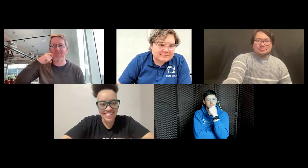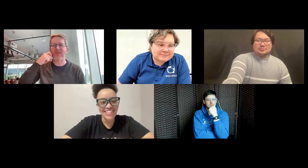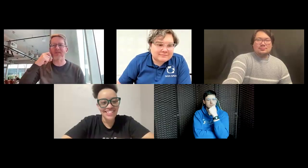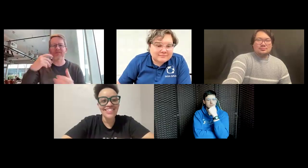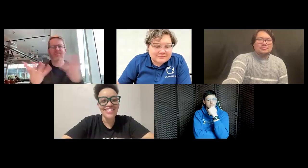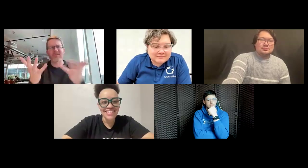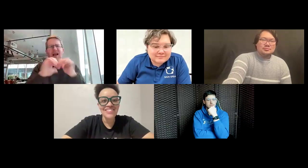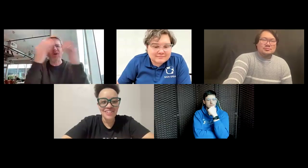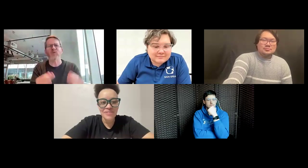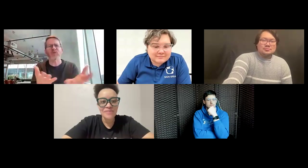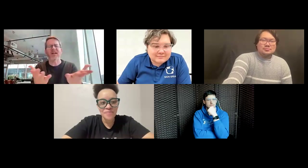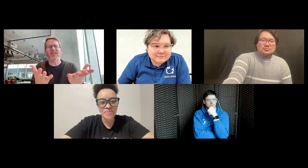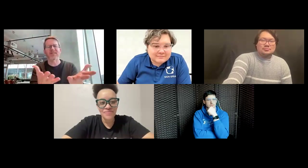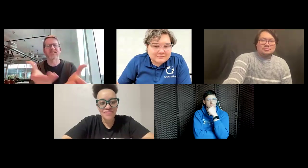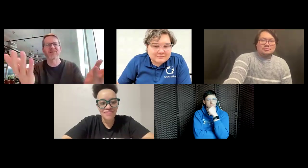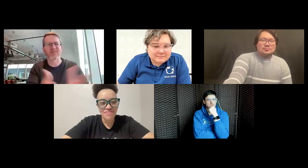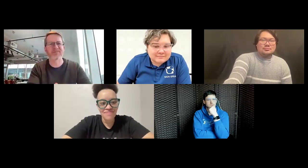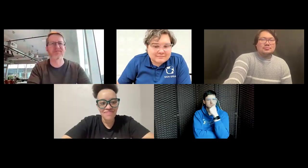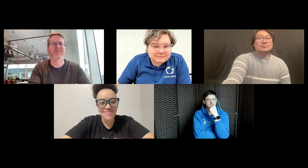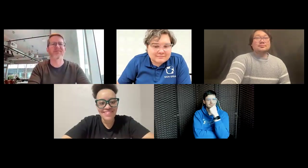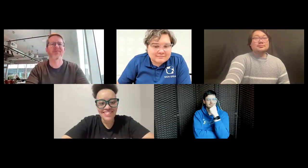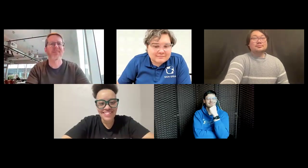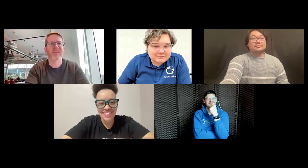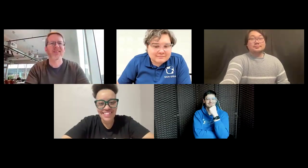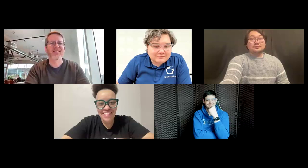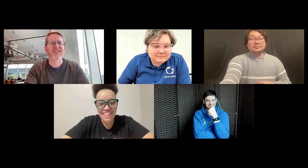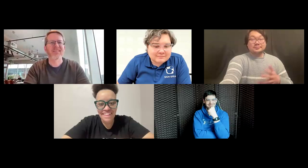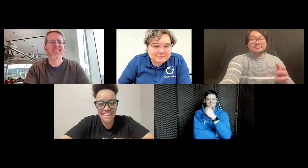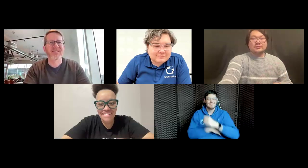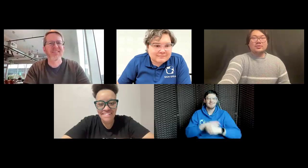here. So I'm just wondering, how do you decide what to use there?